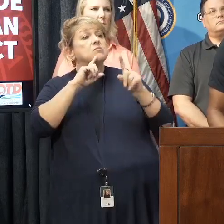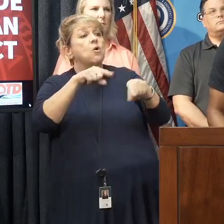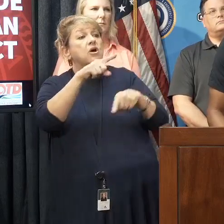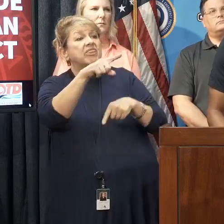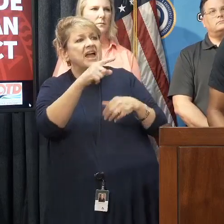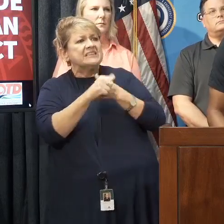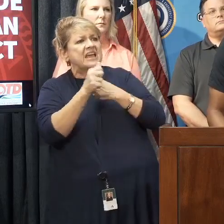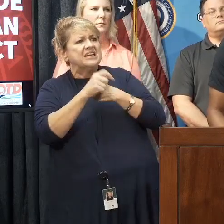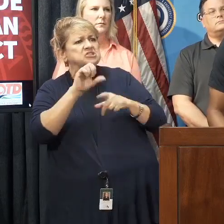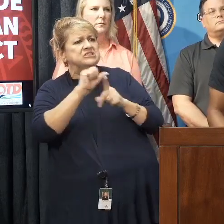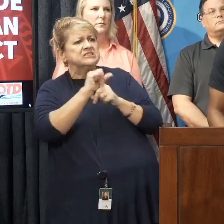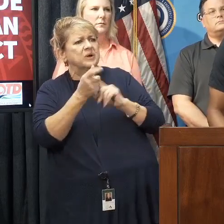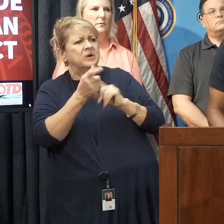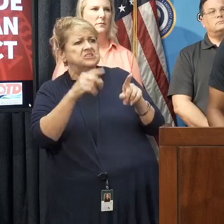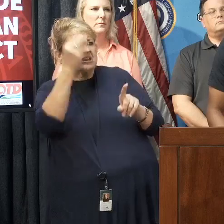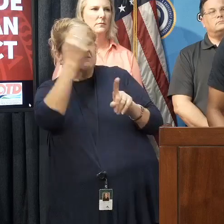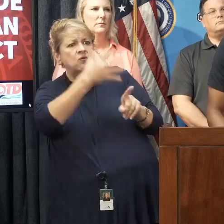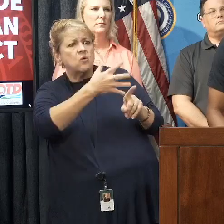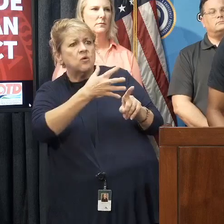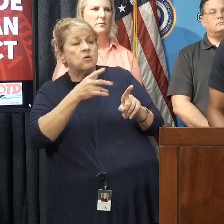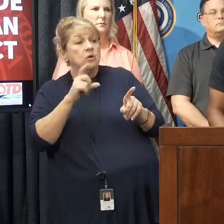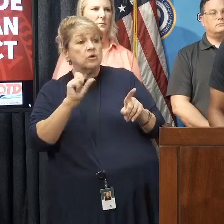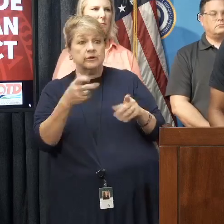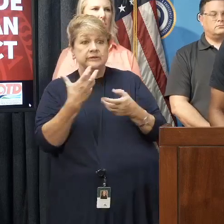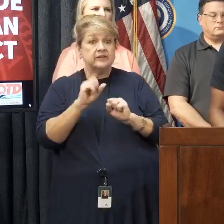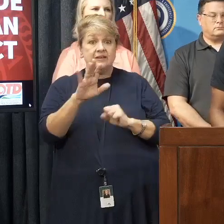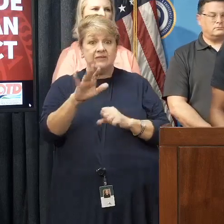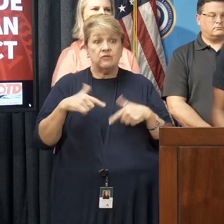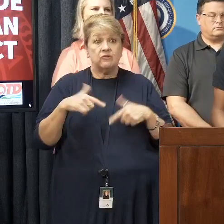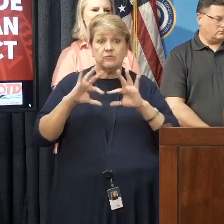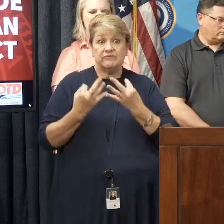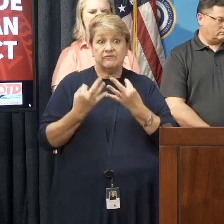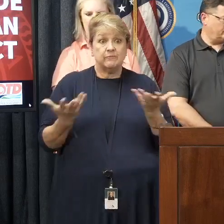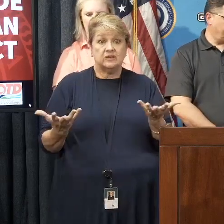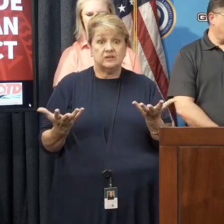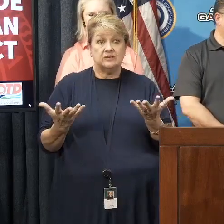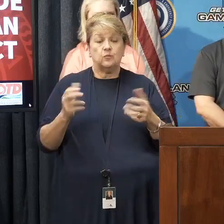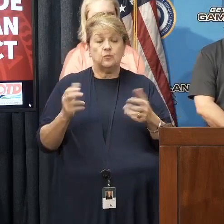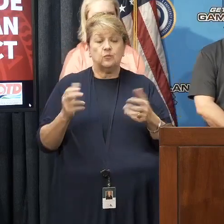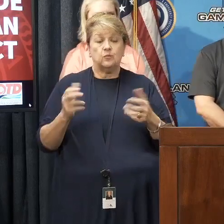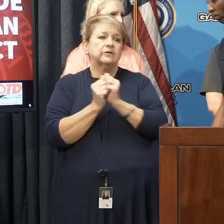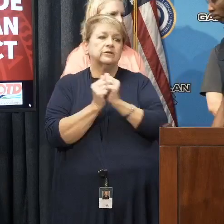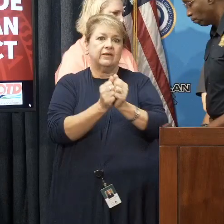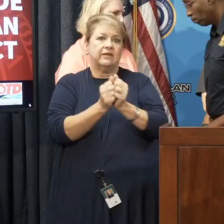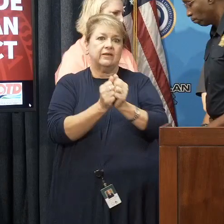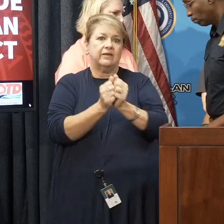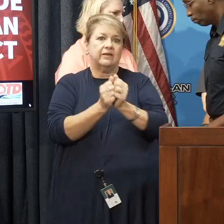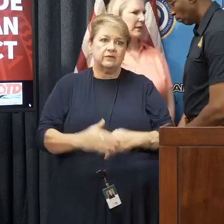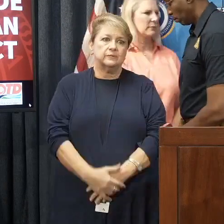want you all to be safe, but let's work together to do so. Thank you.